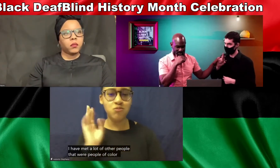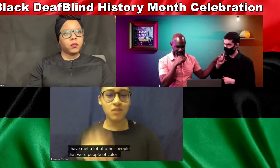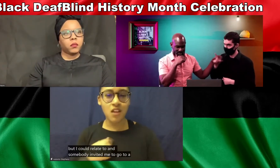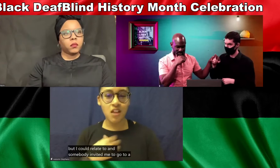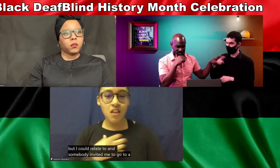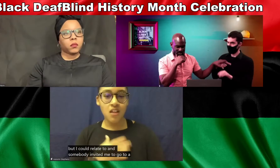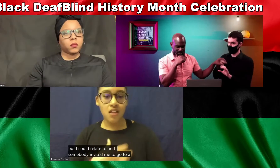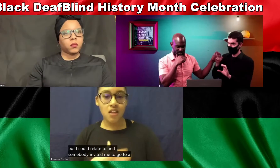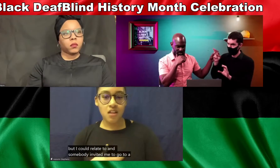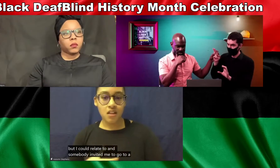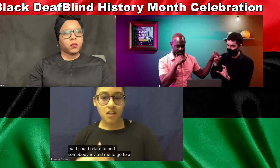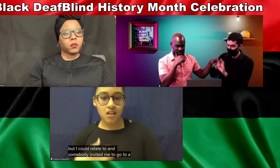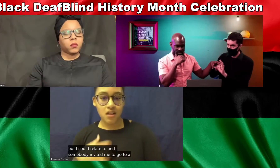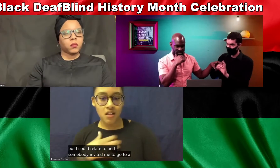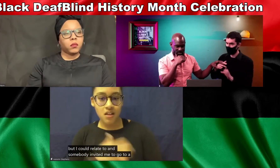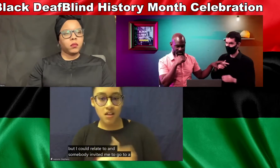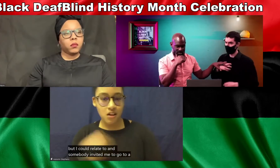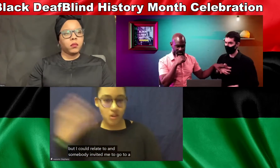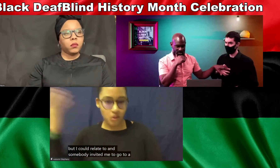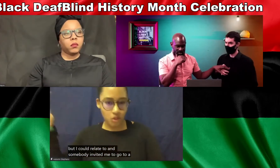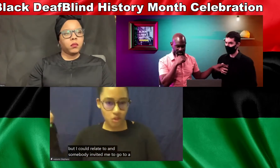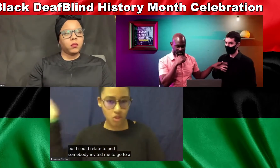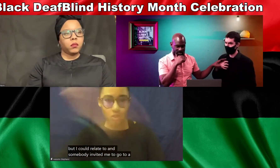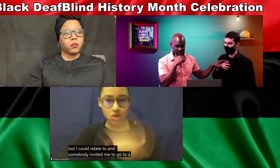deaf person of color event.